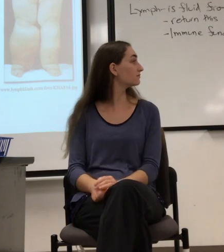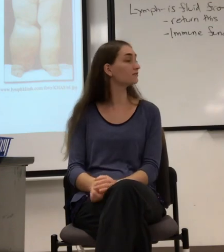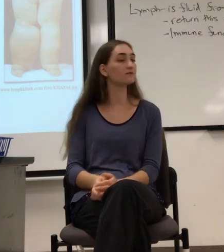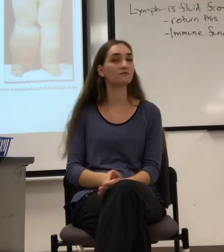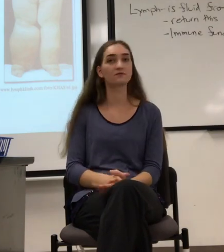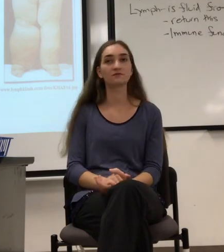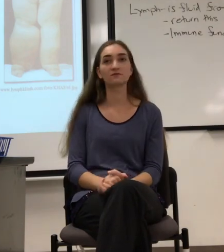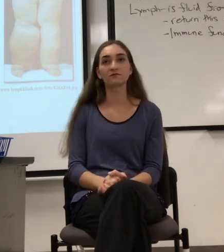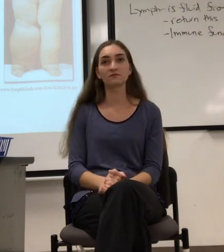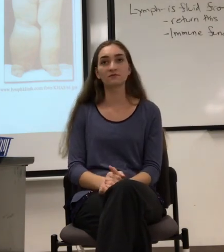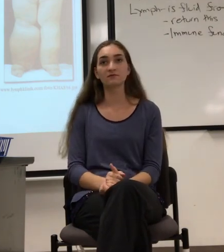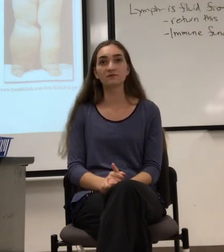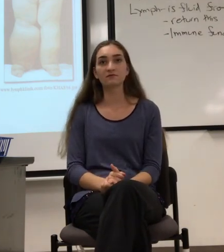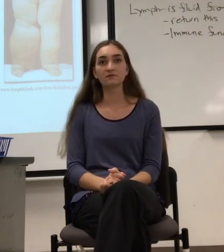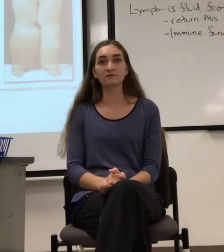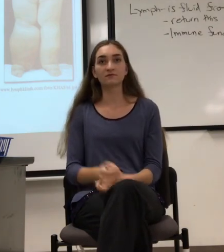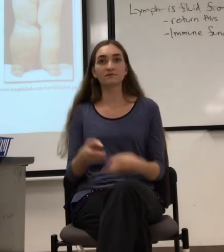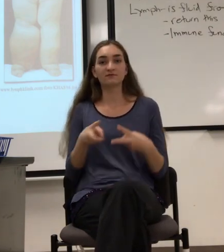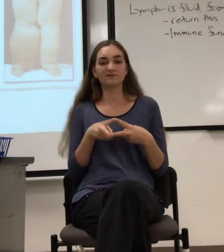as well as